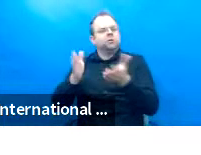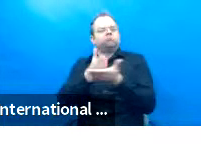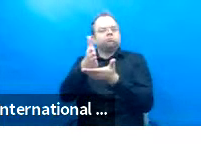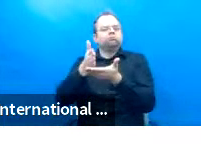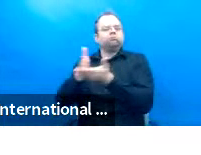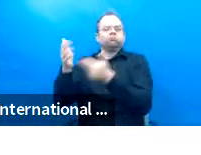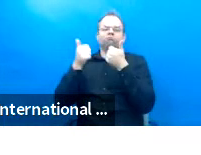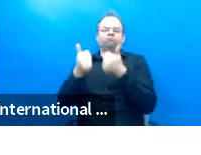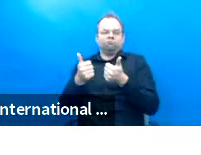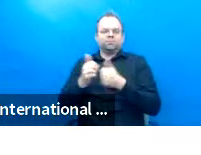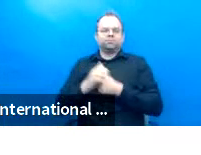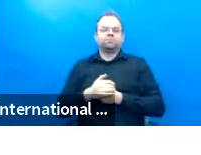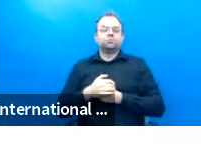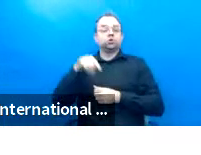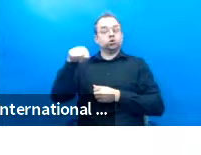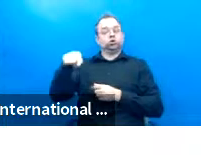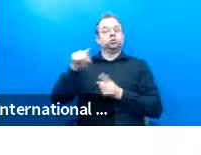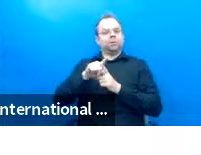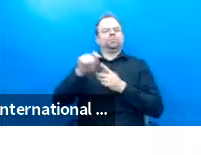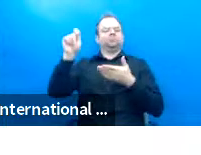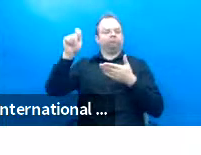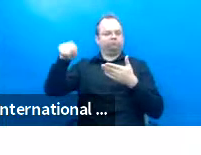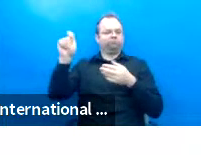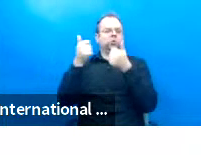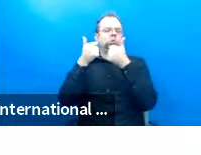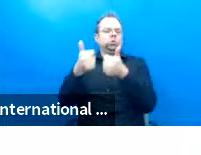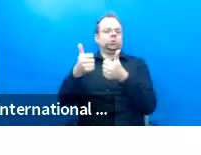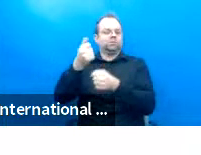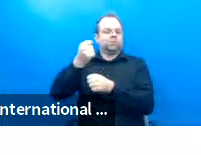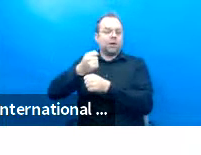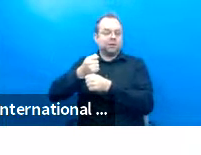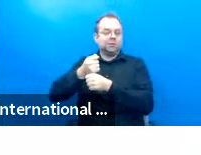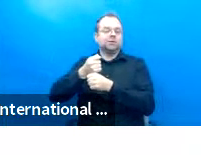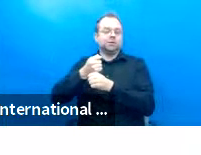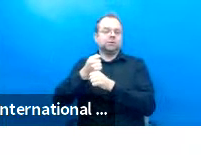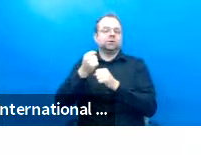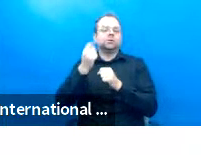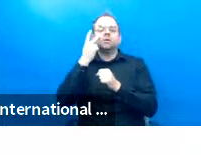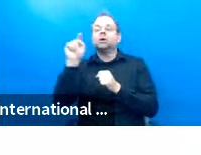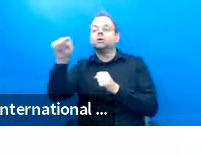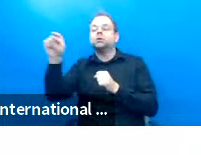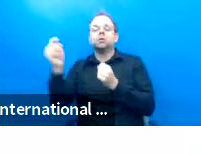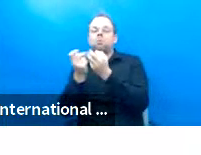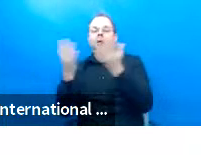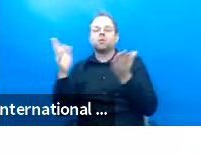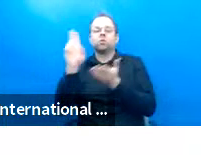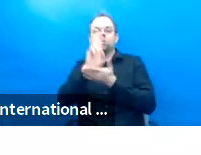the webinar for the good job they are doing to support the students also in students' life.